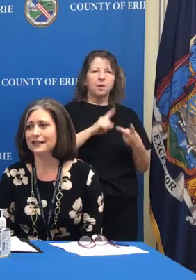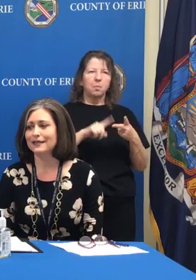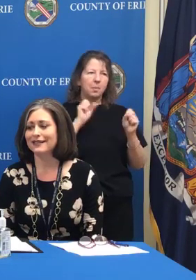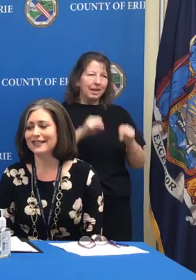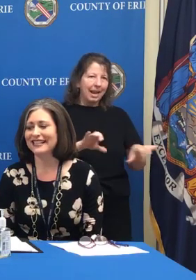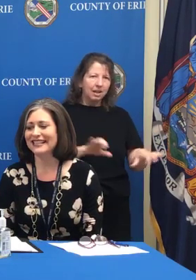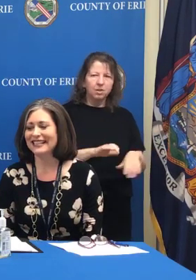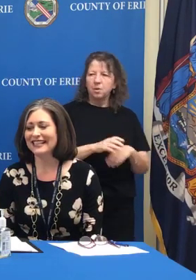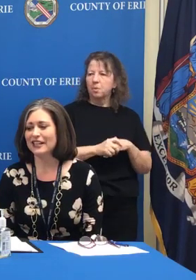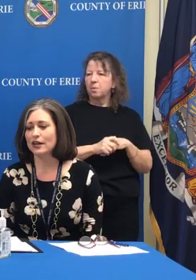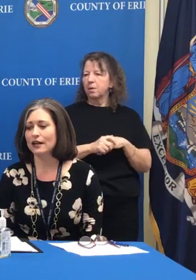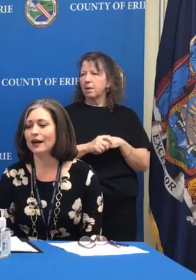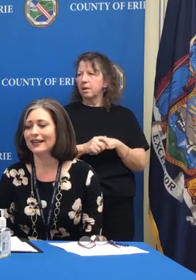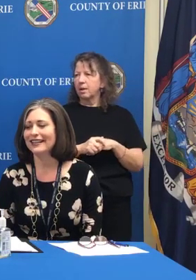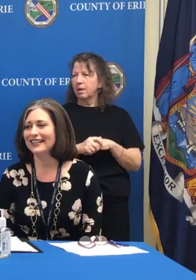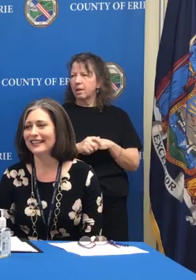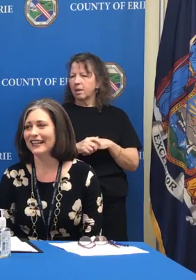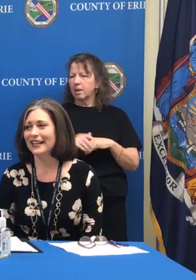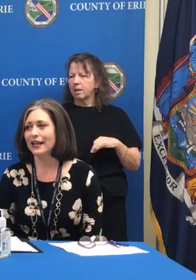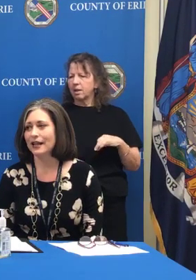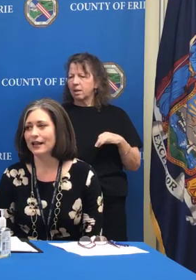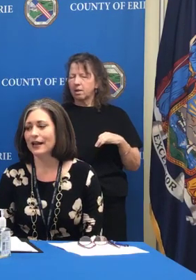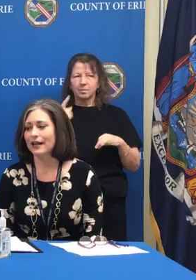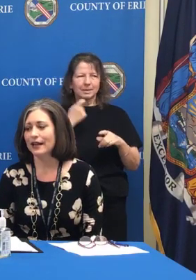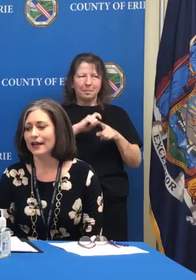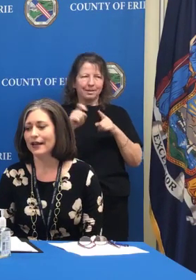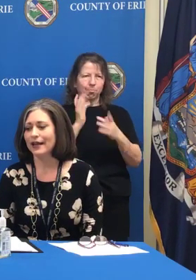things. Steve Brown, can I get Kate Meeser, please?